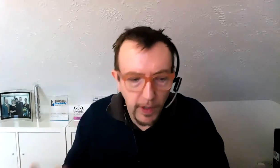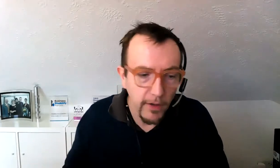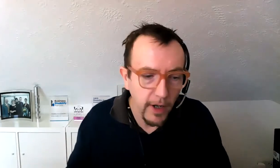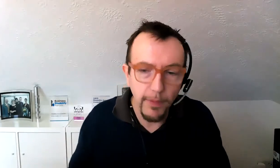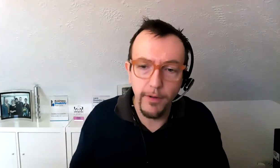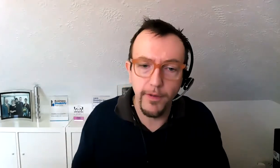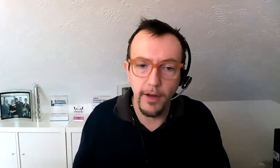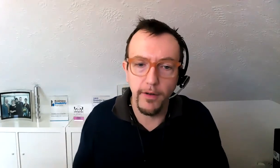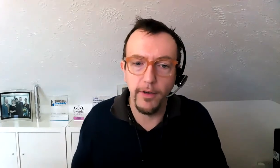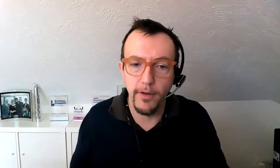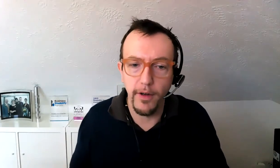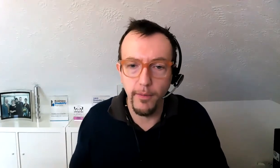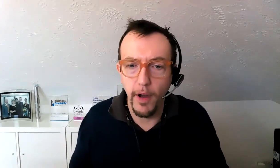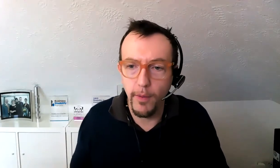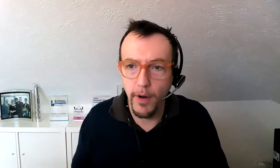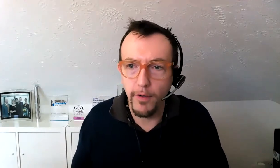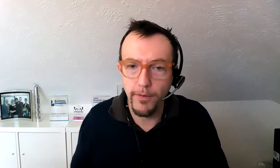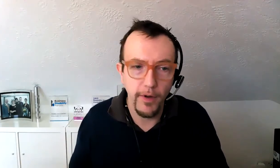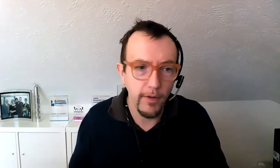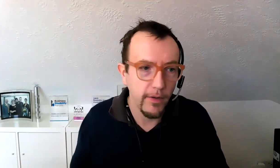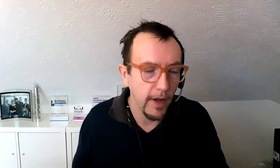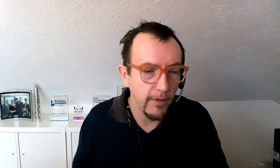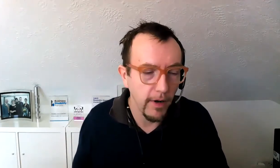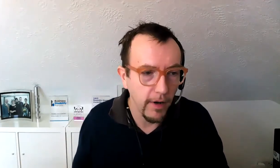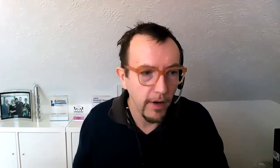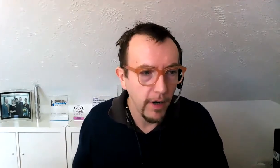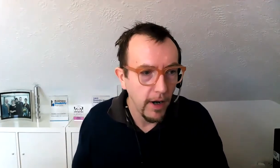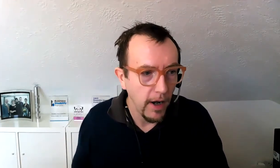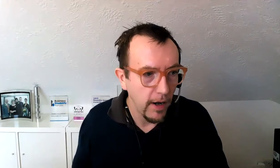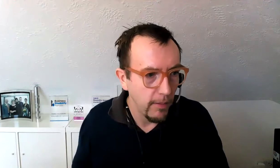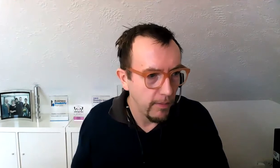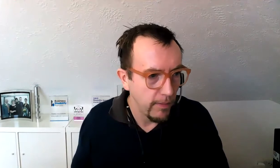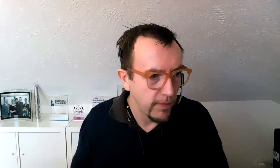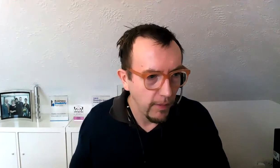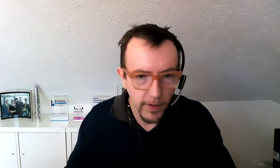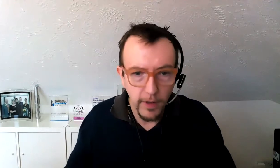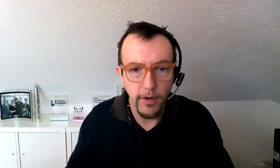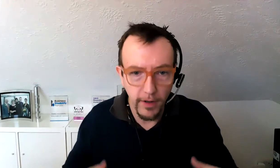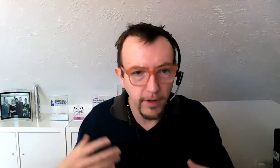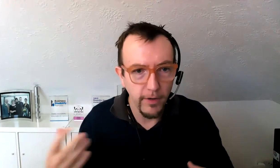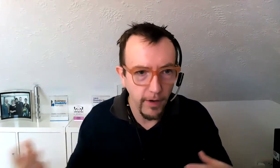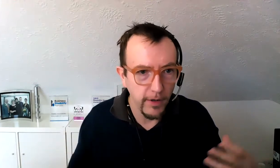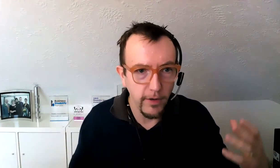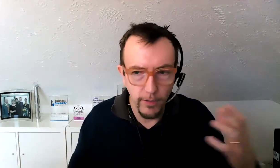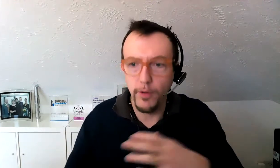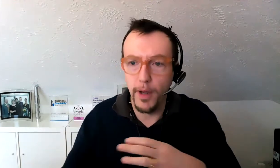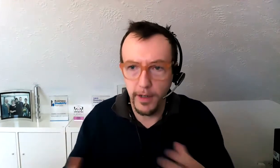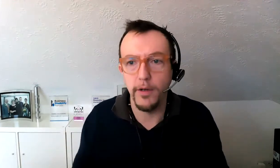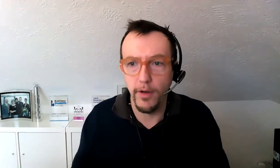there's a couple of technologies that I'm aware of. So there are some that are actually trying to do automatic